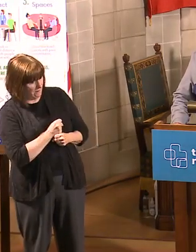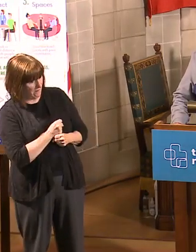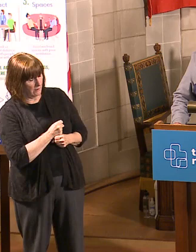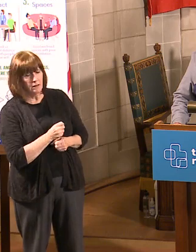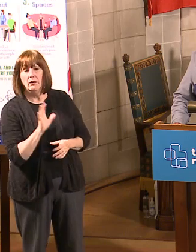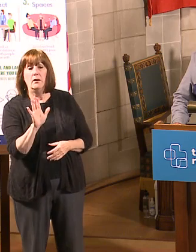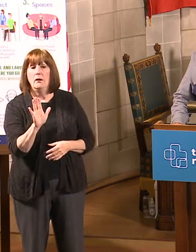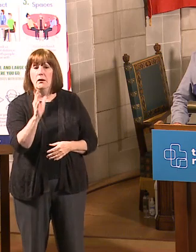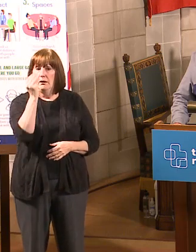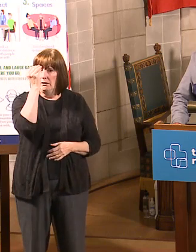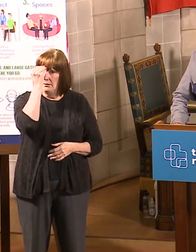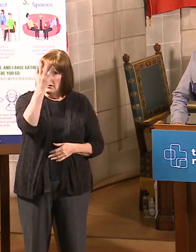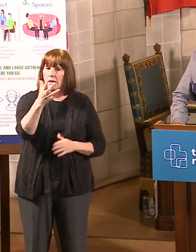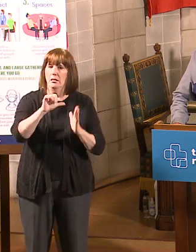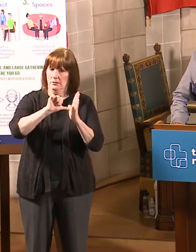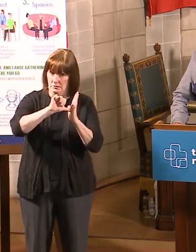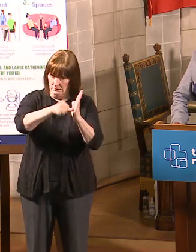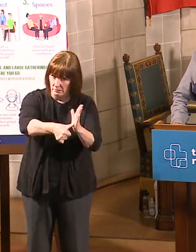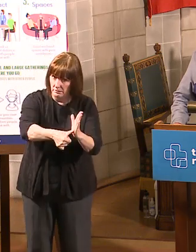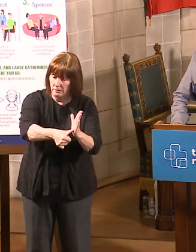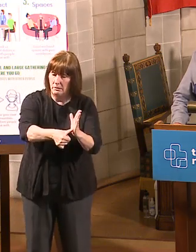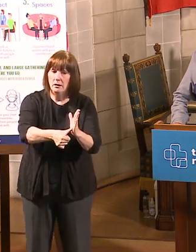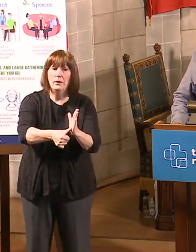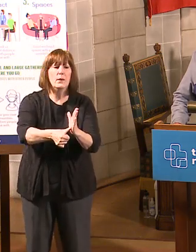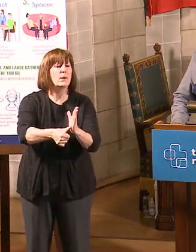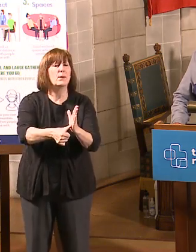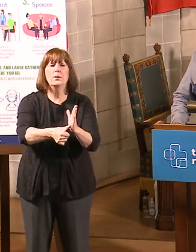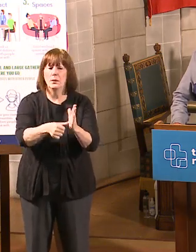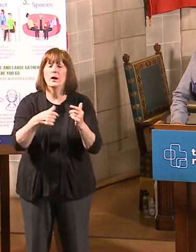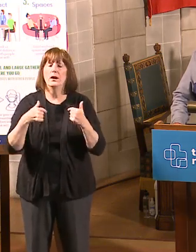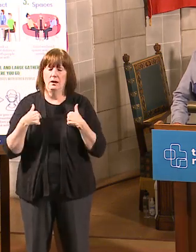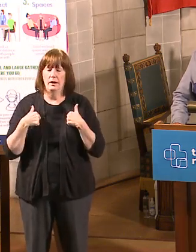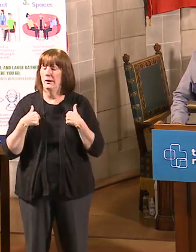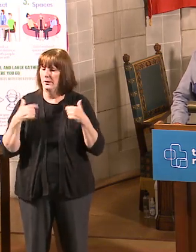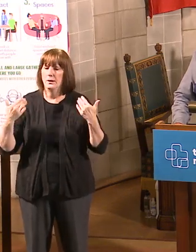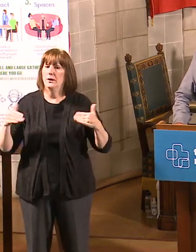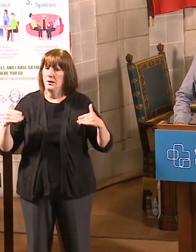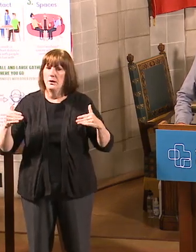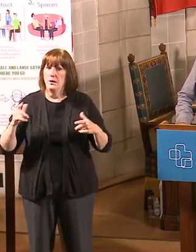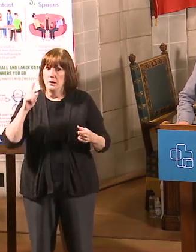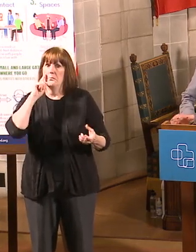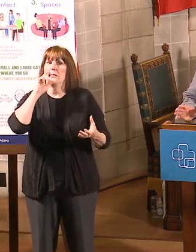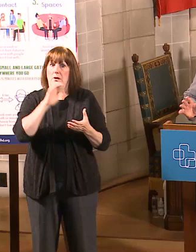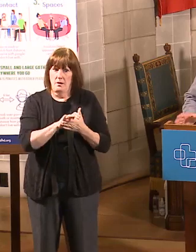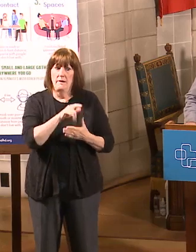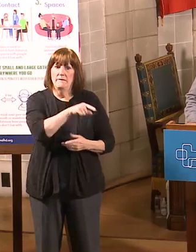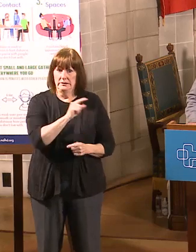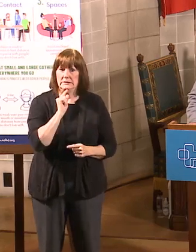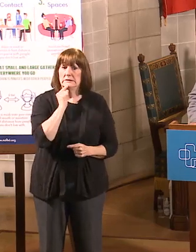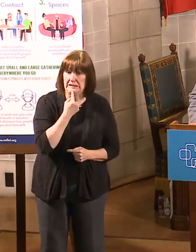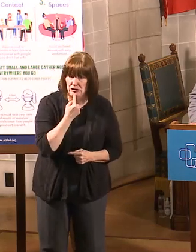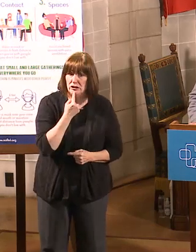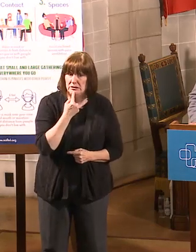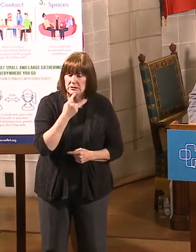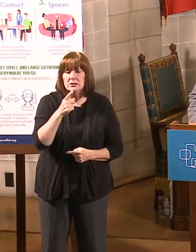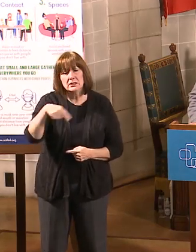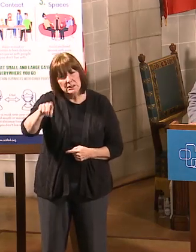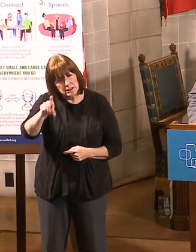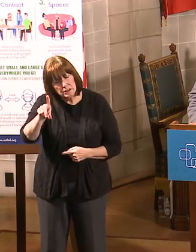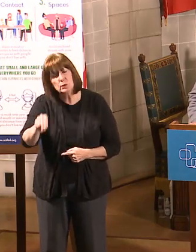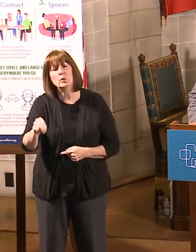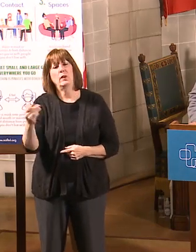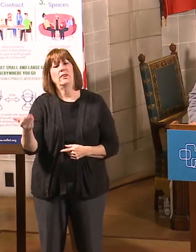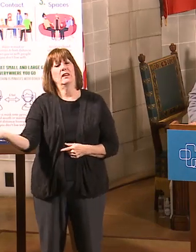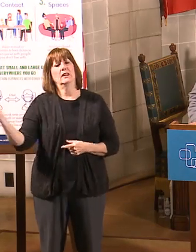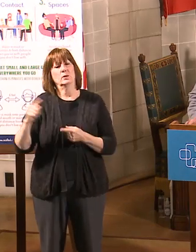tell you emphatically that it's something that made me a believer. So we all need to make sure that we can do things